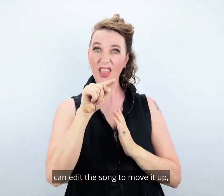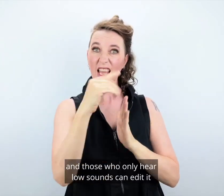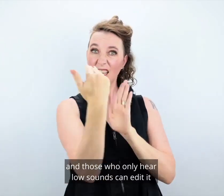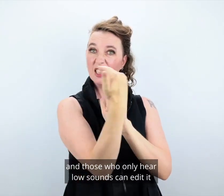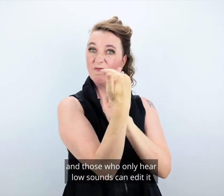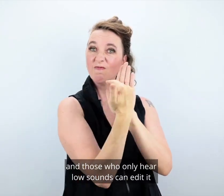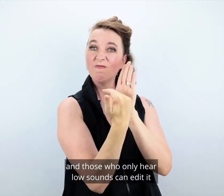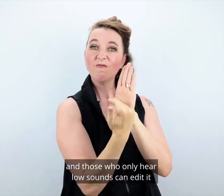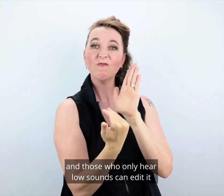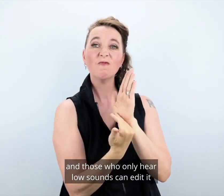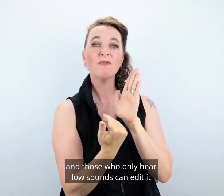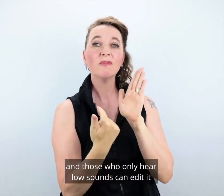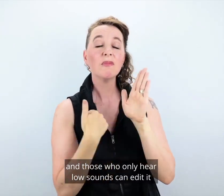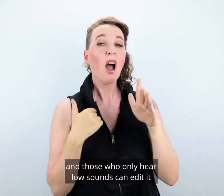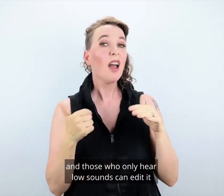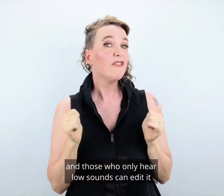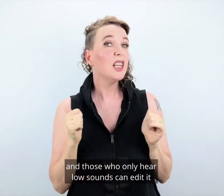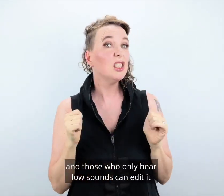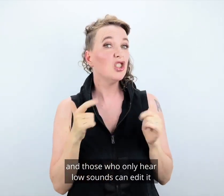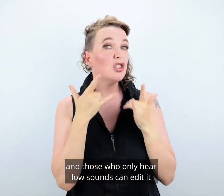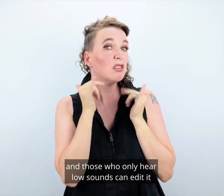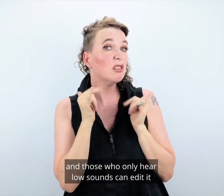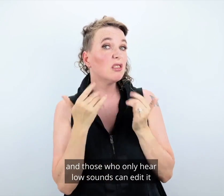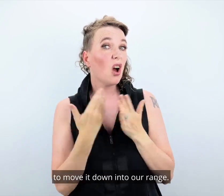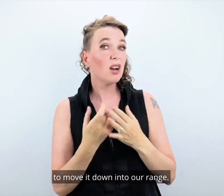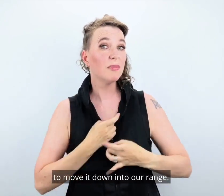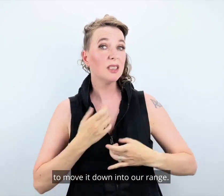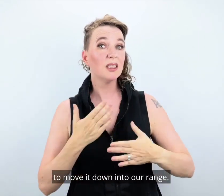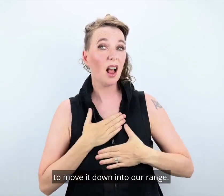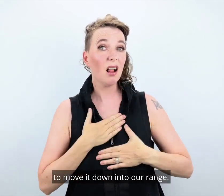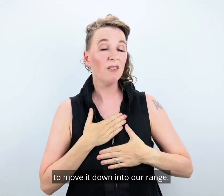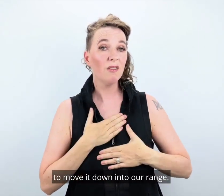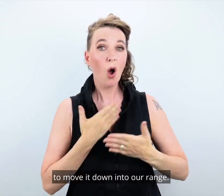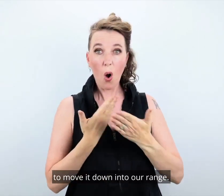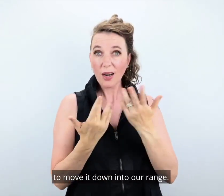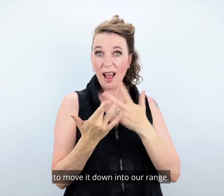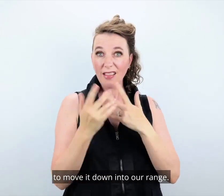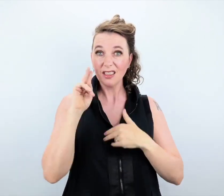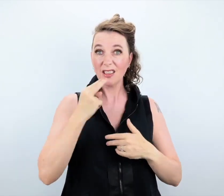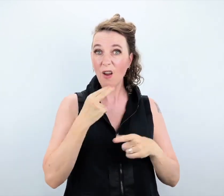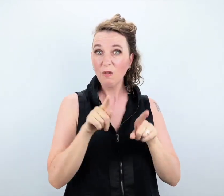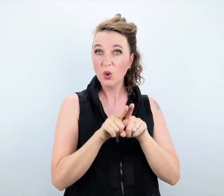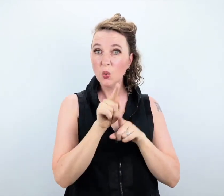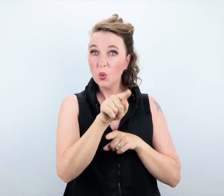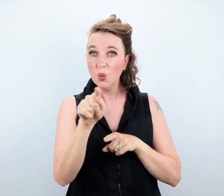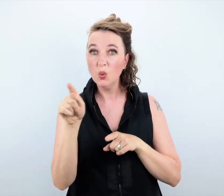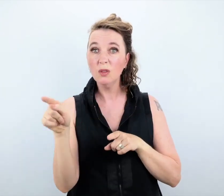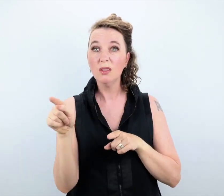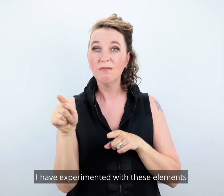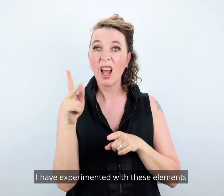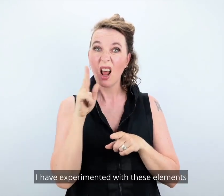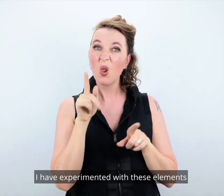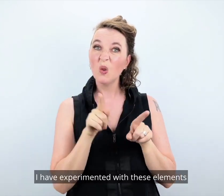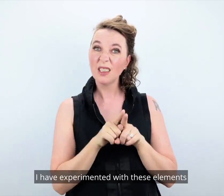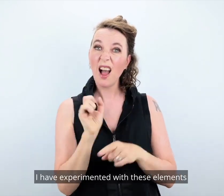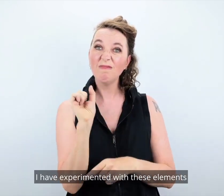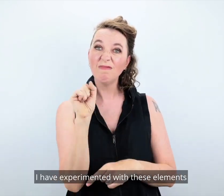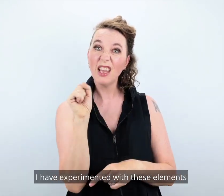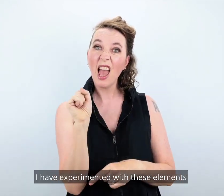and those who can only hear low sounds can edit it to move it down into our range. I have experimented with these